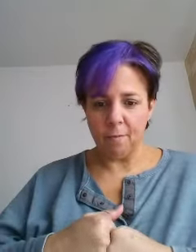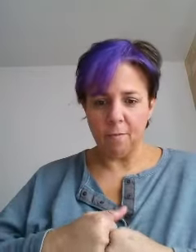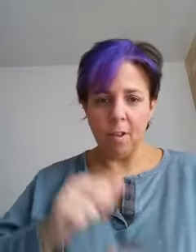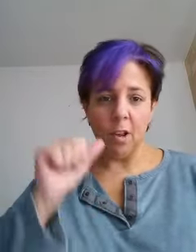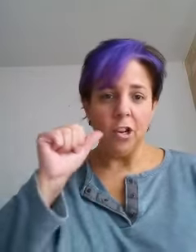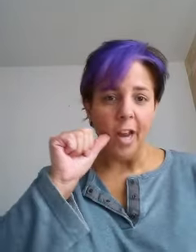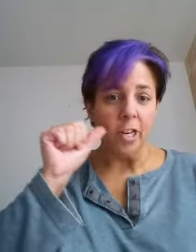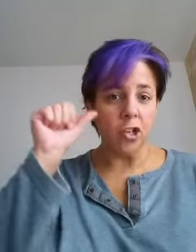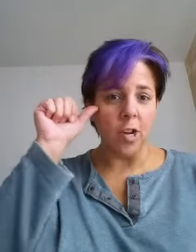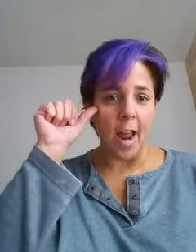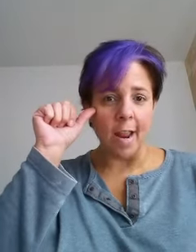Yesterday.